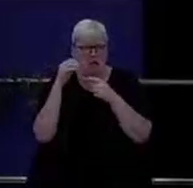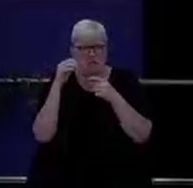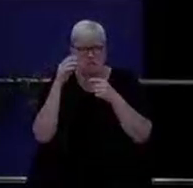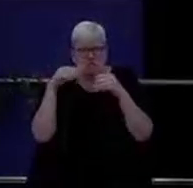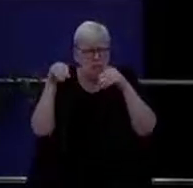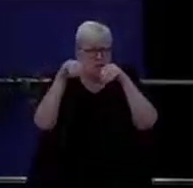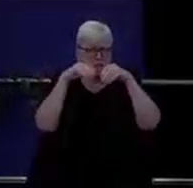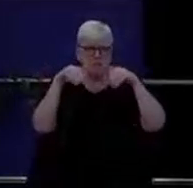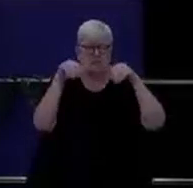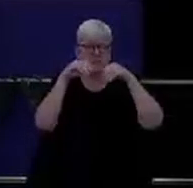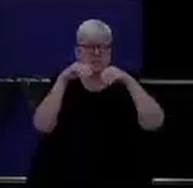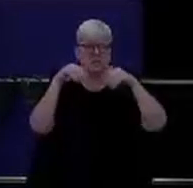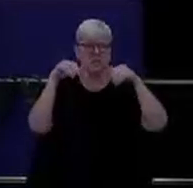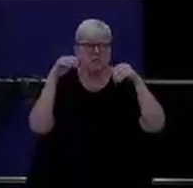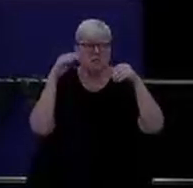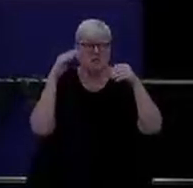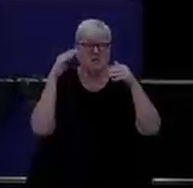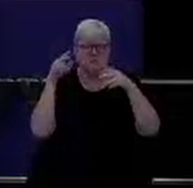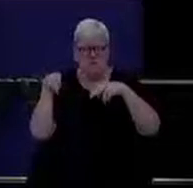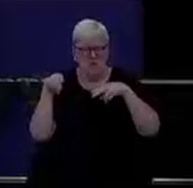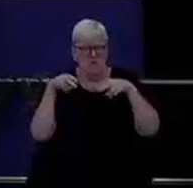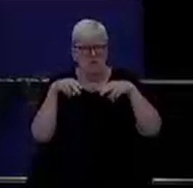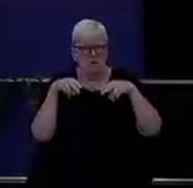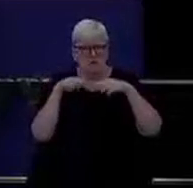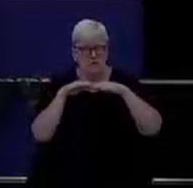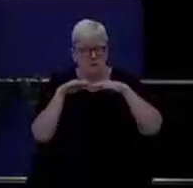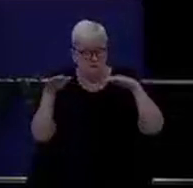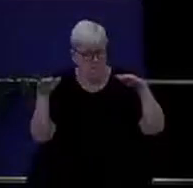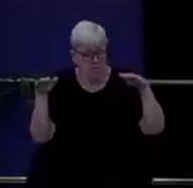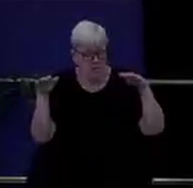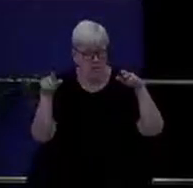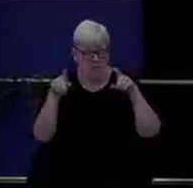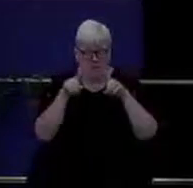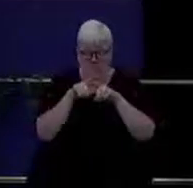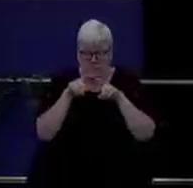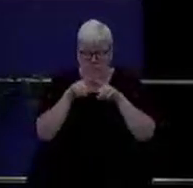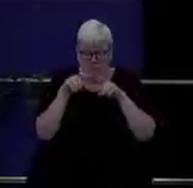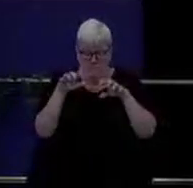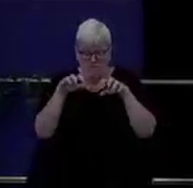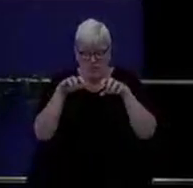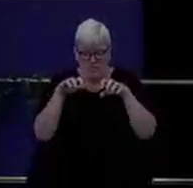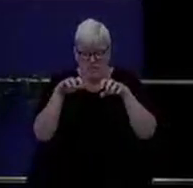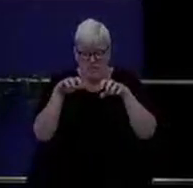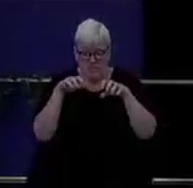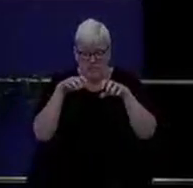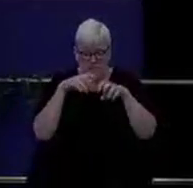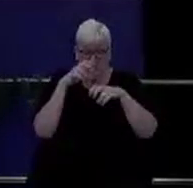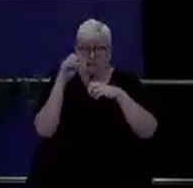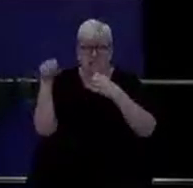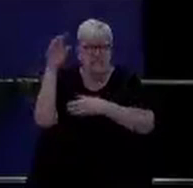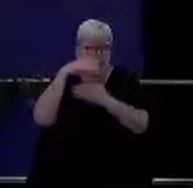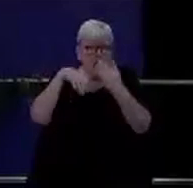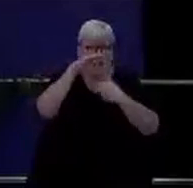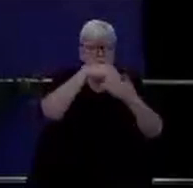draft. In these old houses, floors have weather of their own, breezes, cyclones,